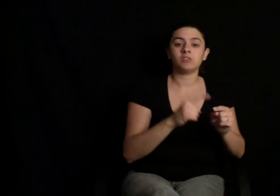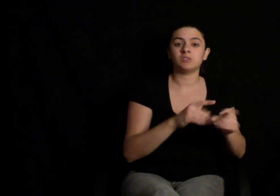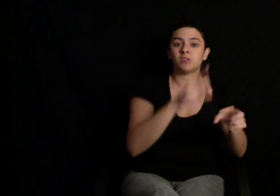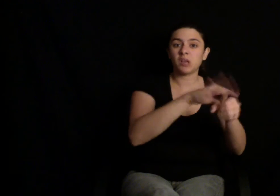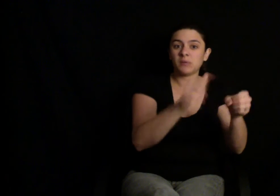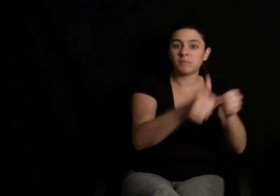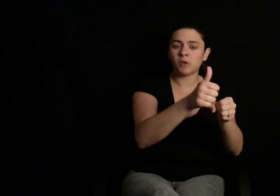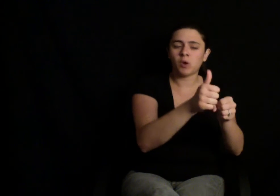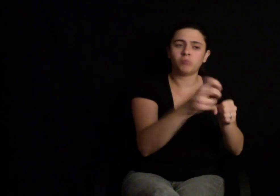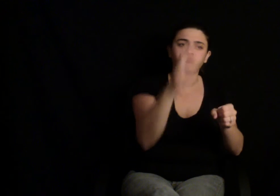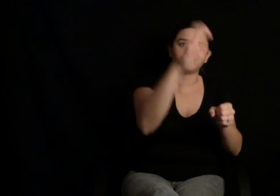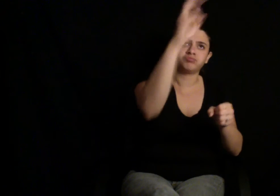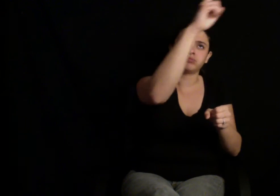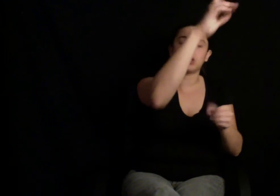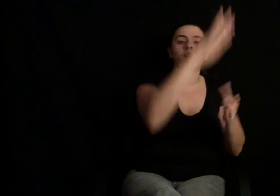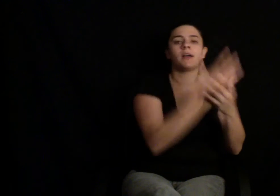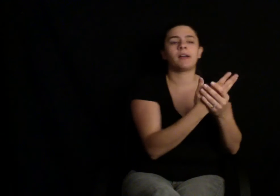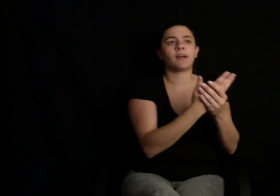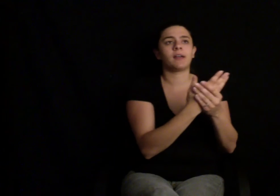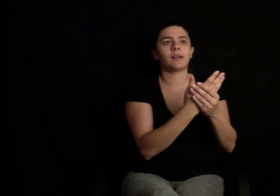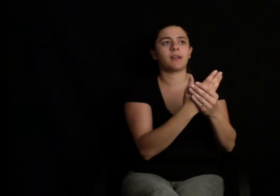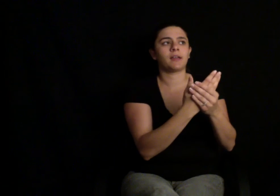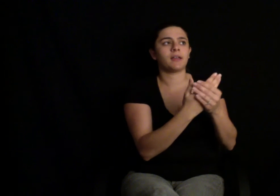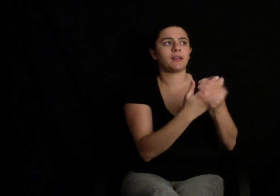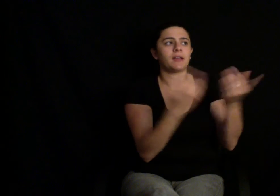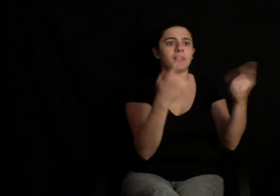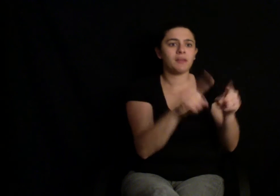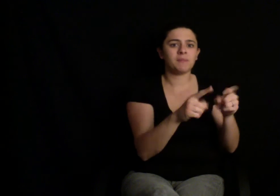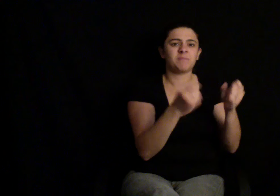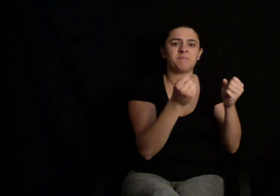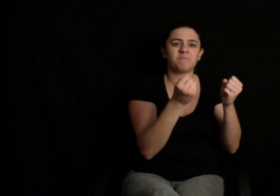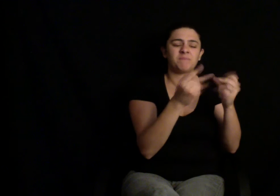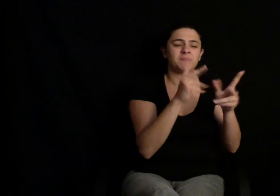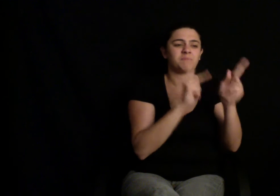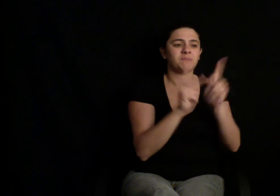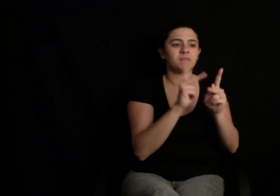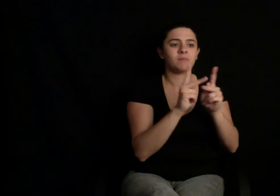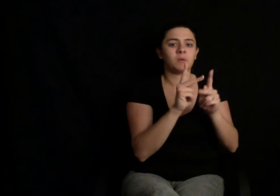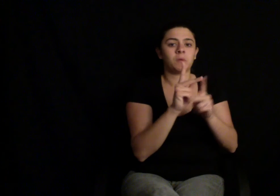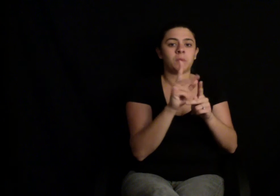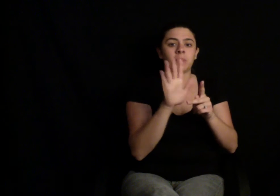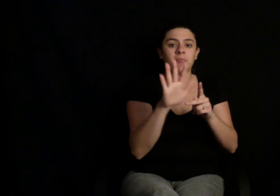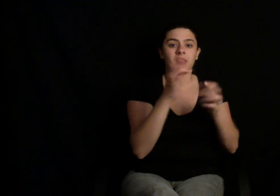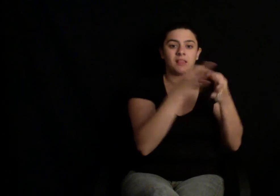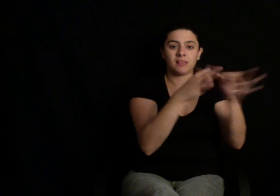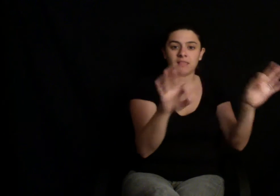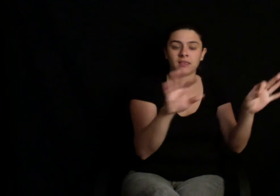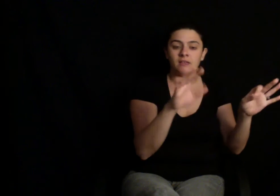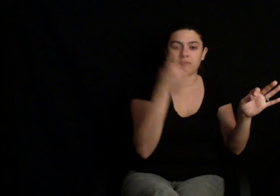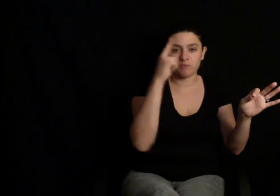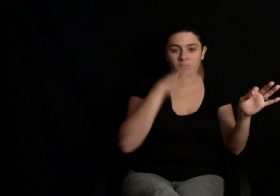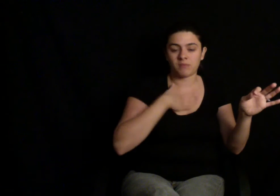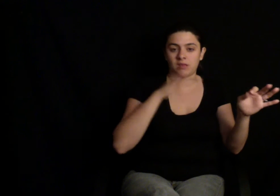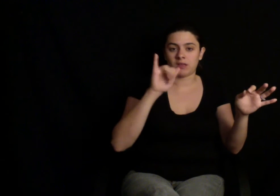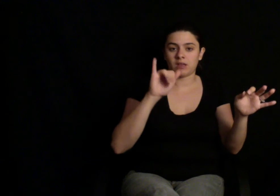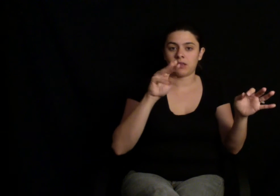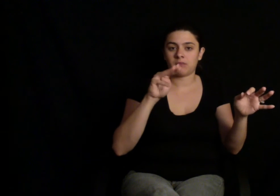top of Ask Reddit. So a lot of people clicked that link that I posted to my IMDb account. And whenever